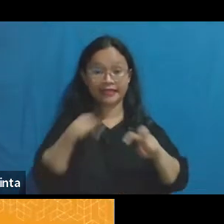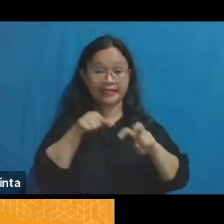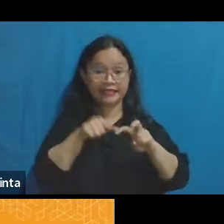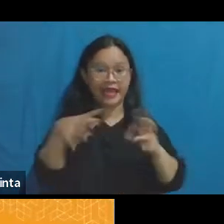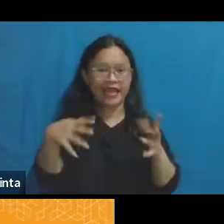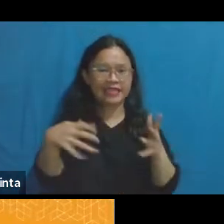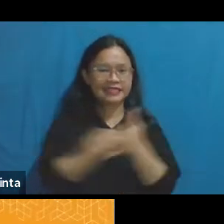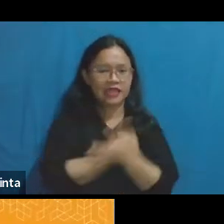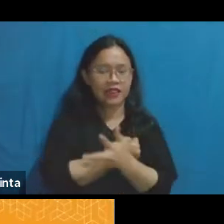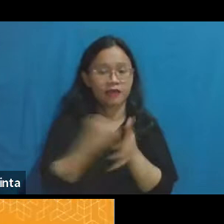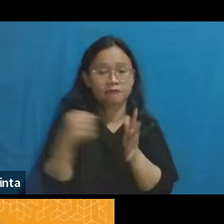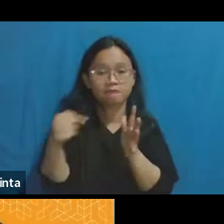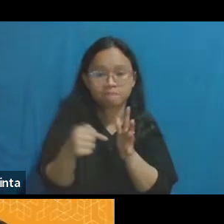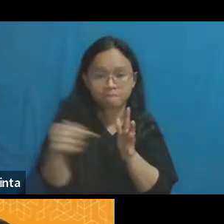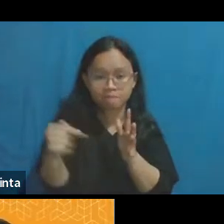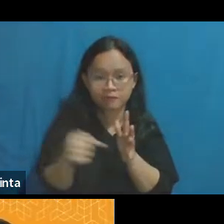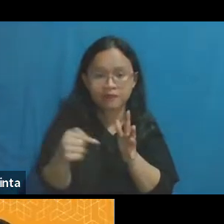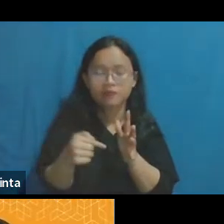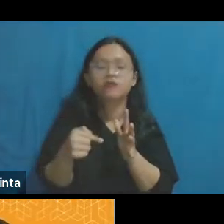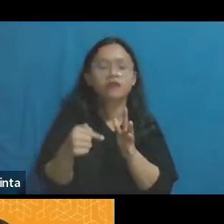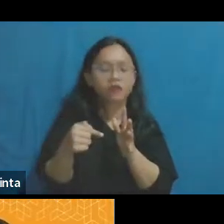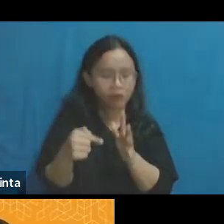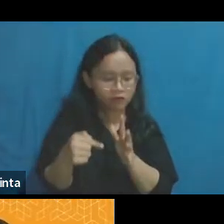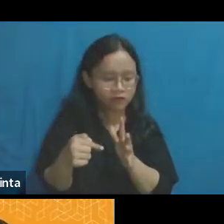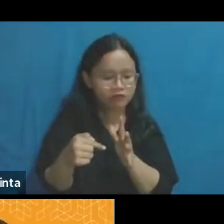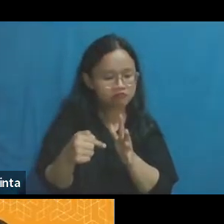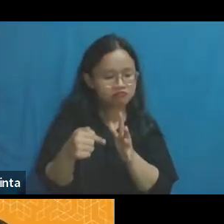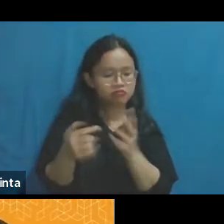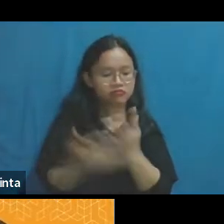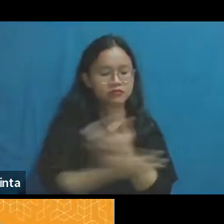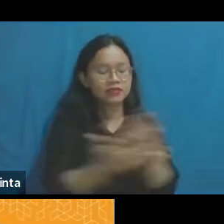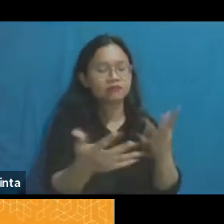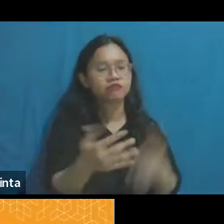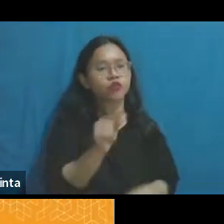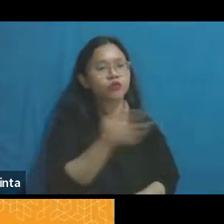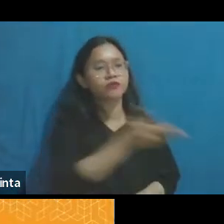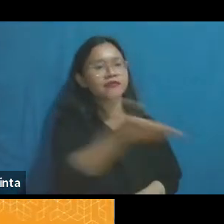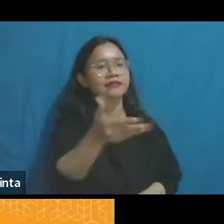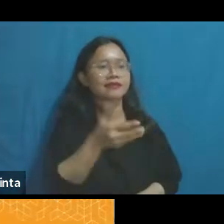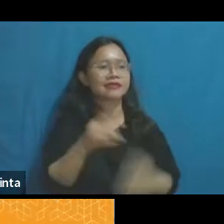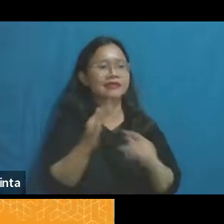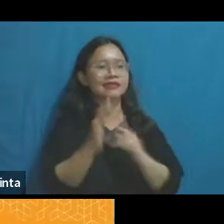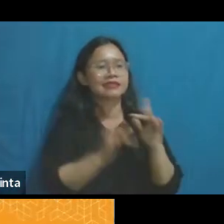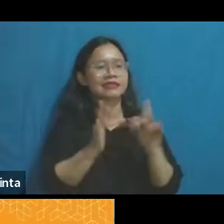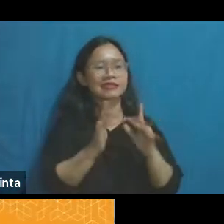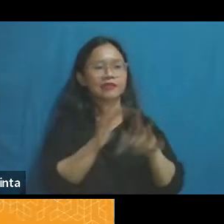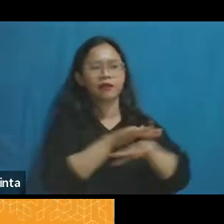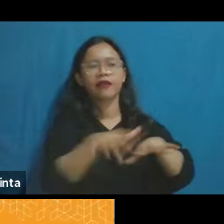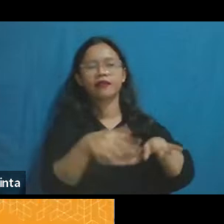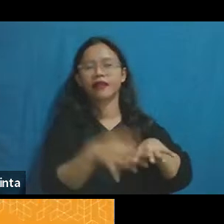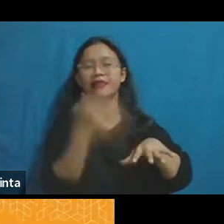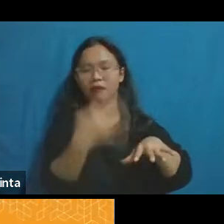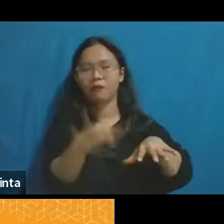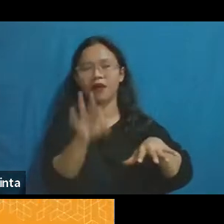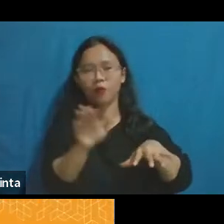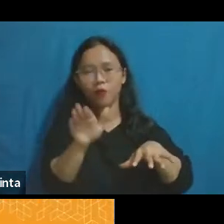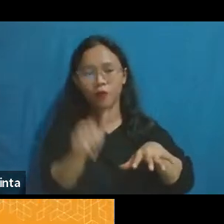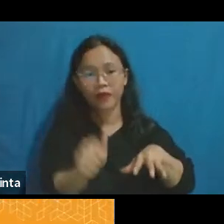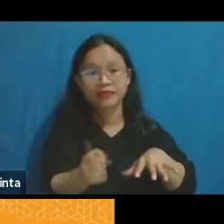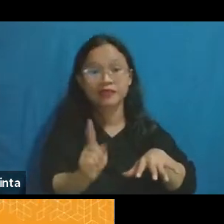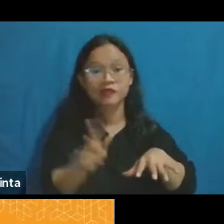new for SafeNet actually, because usually we are monitoring and